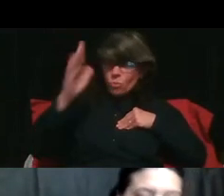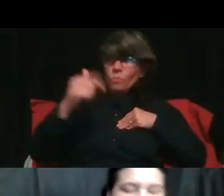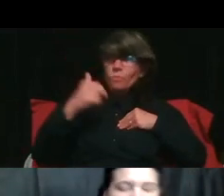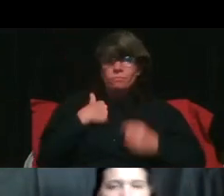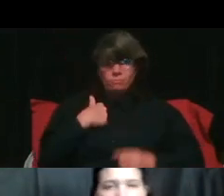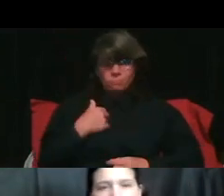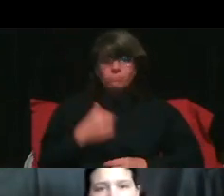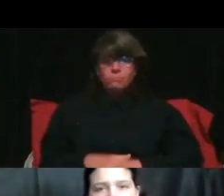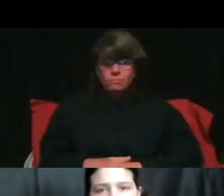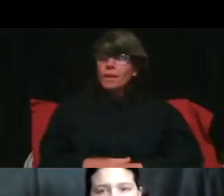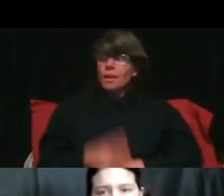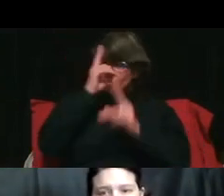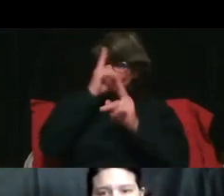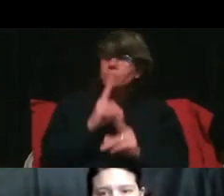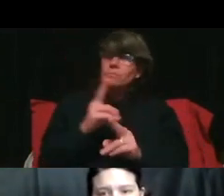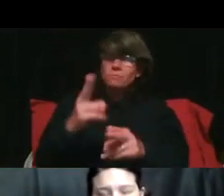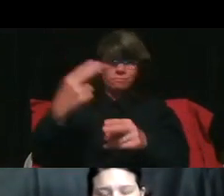I've been honored with a name.